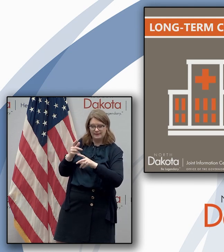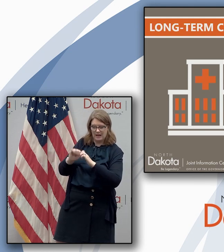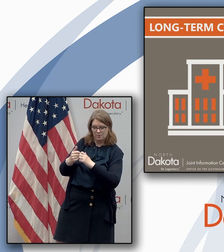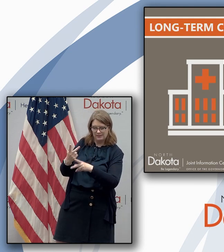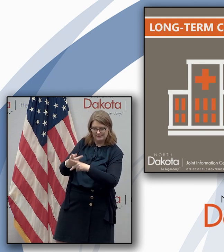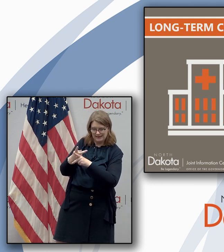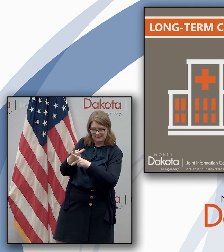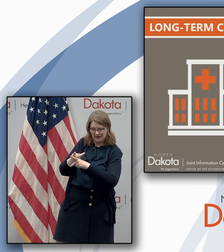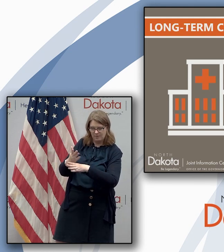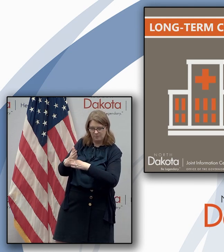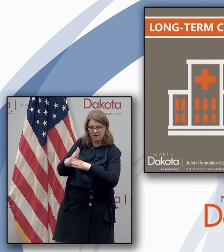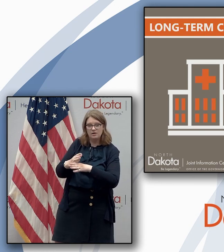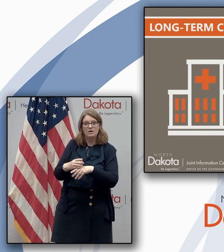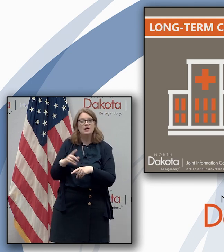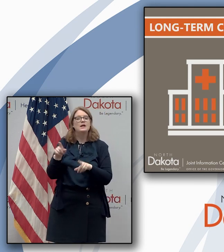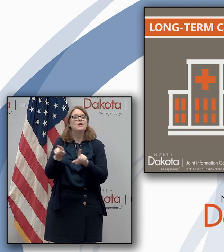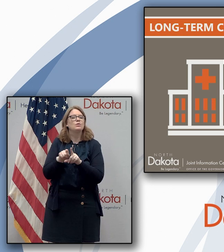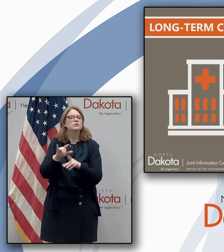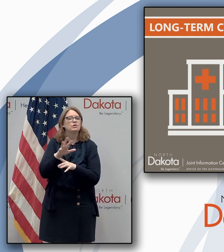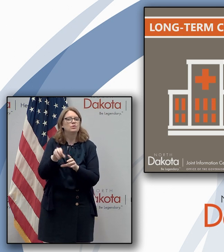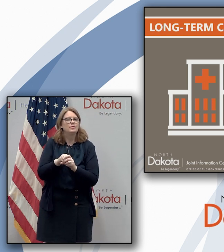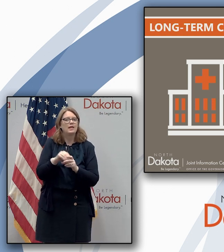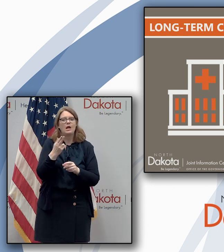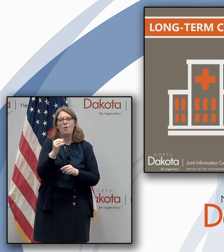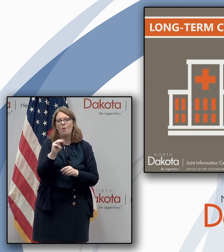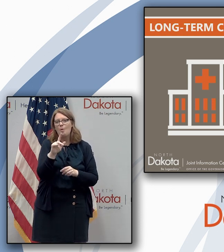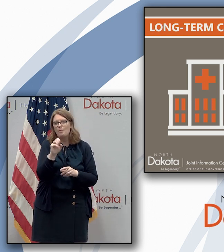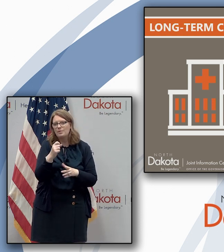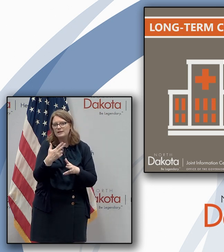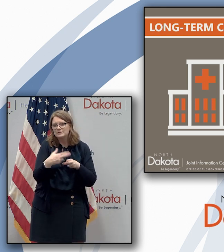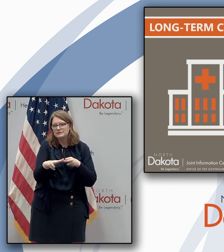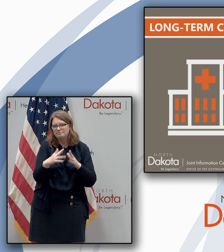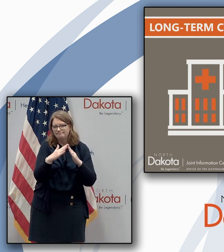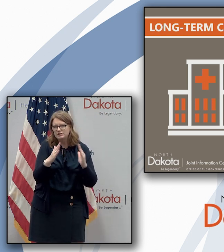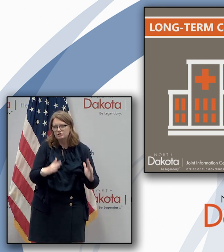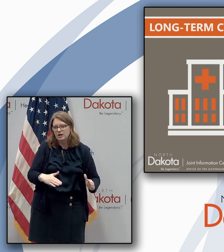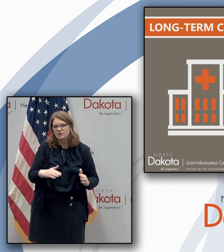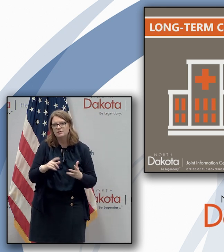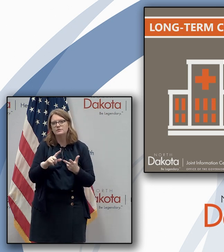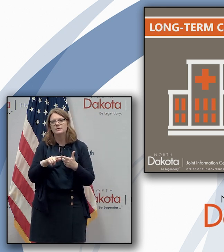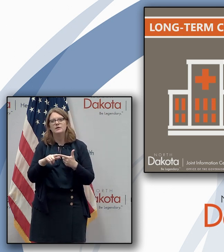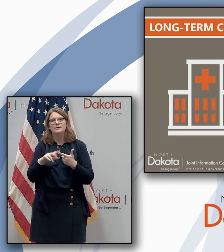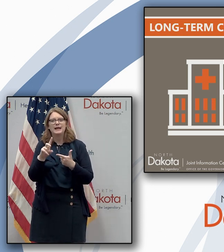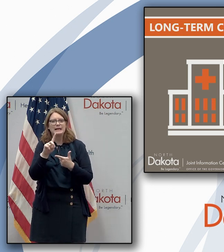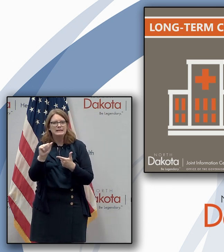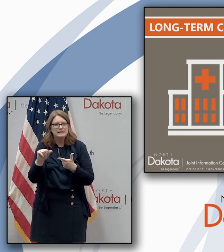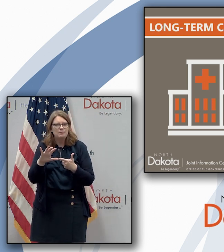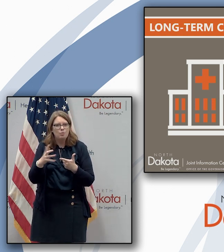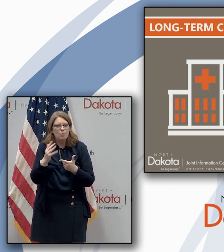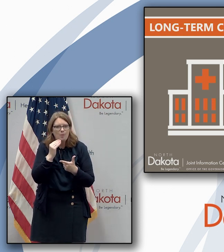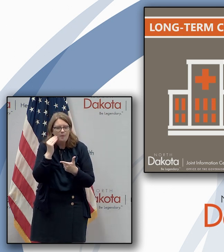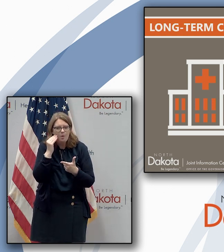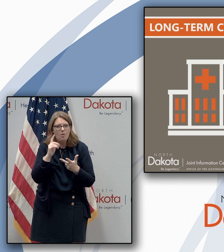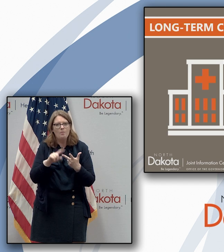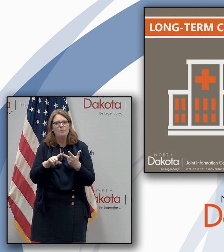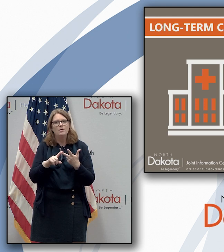including homeless shelters, developmentally disability group homes,